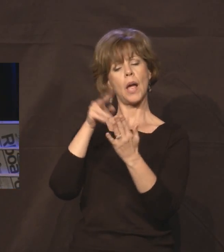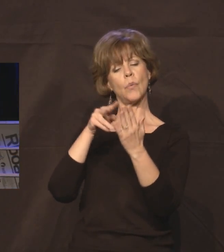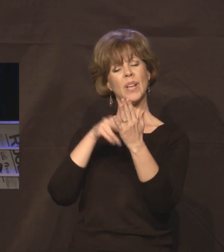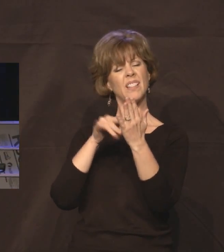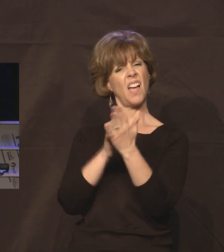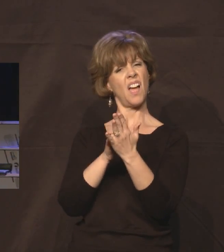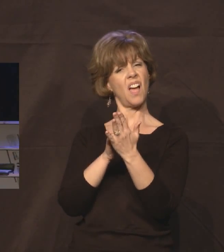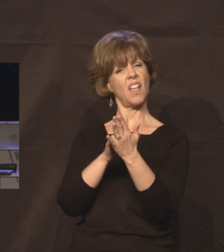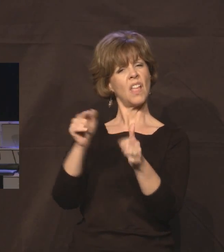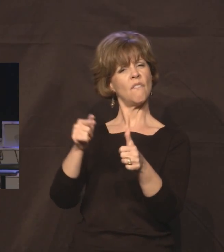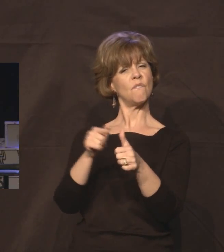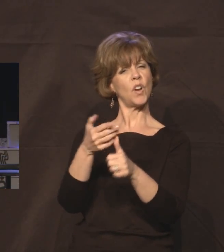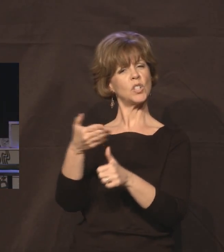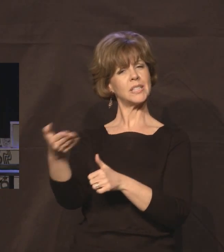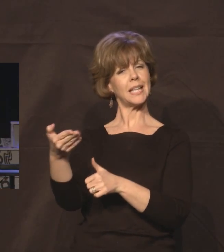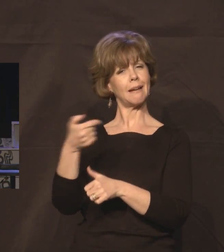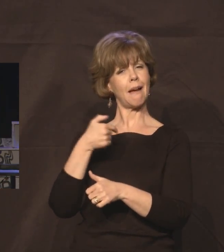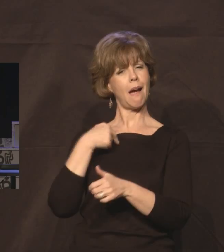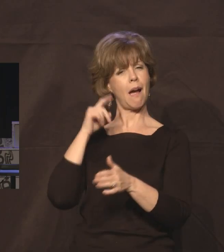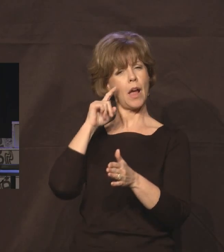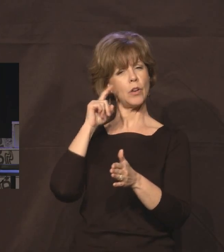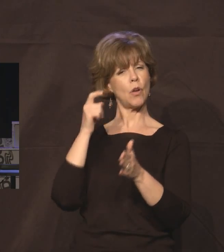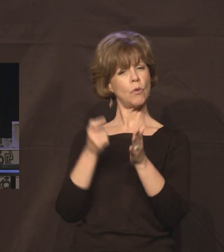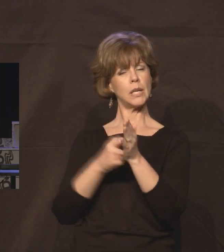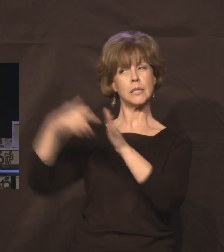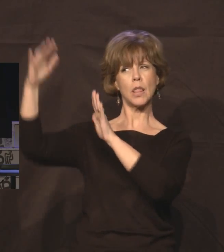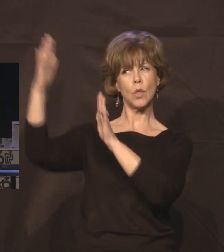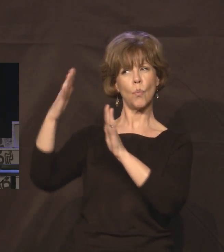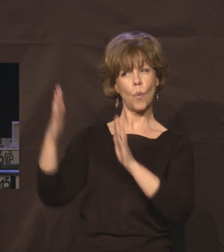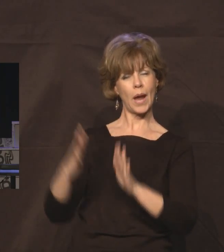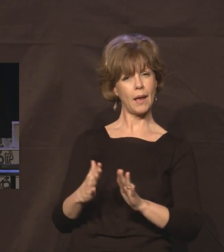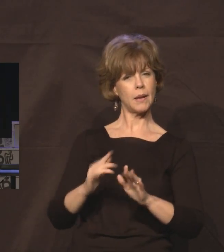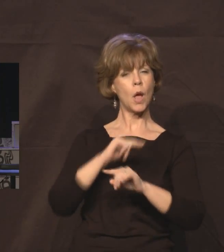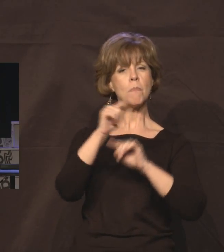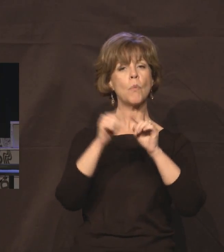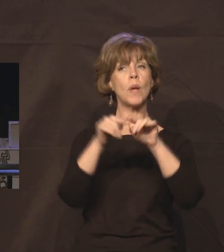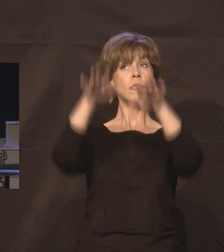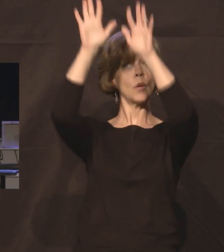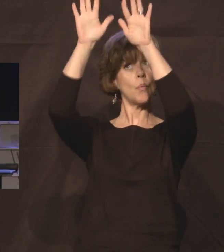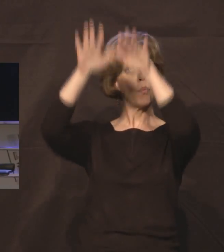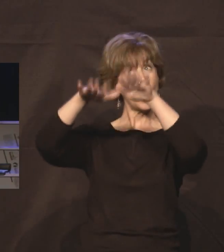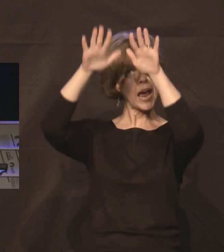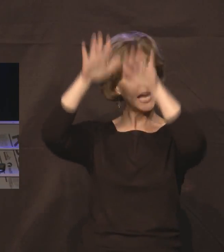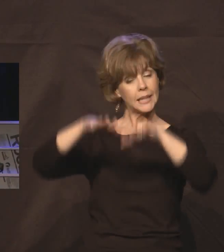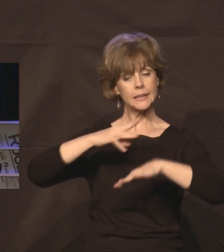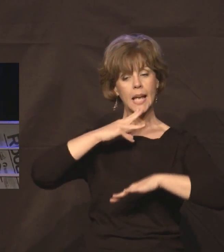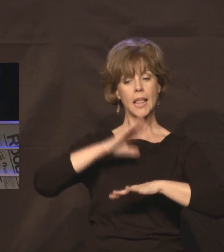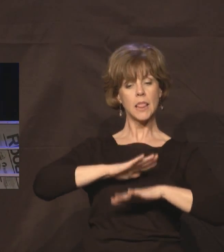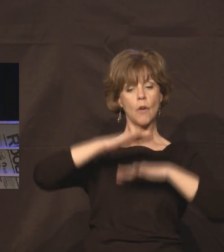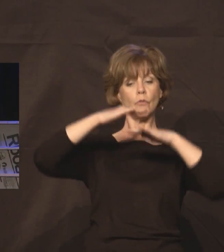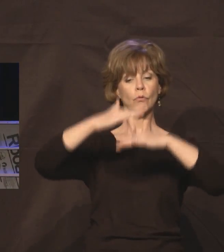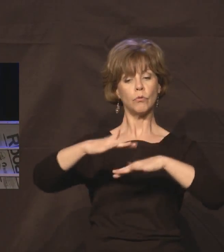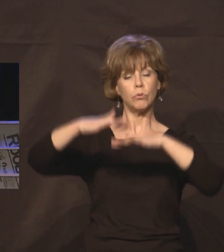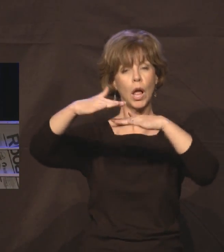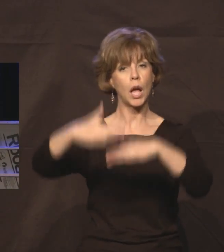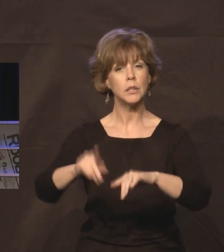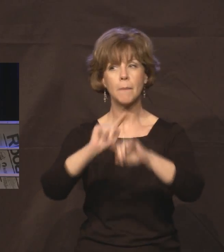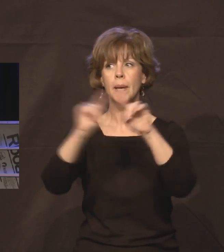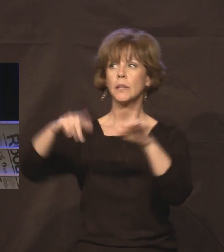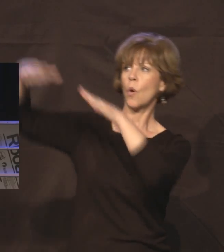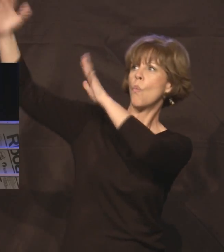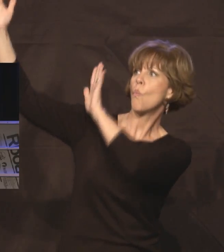when. When the rains and floods come, and the winds beat against that